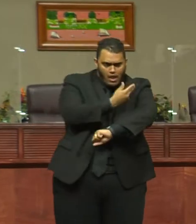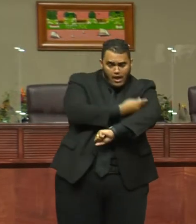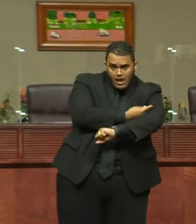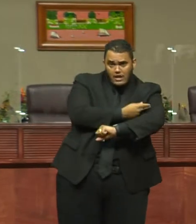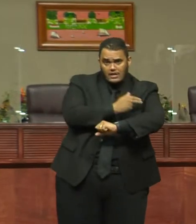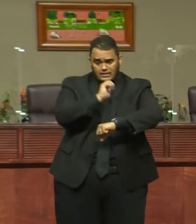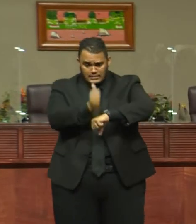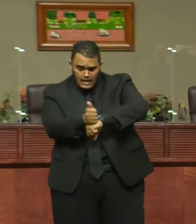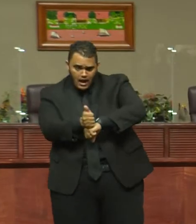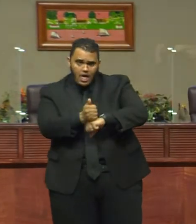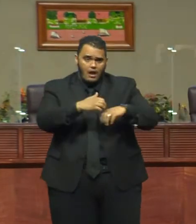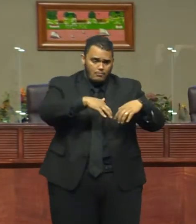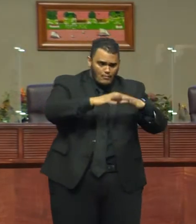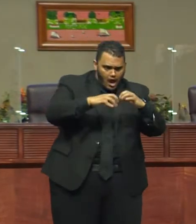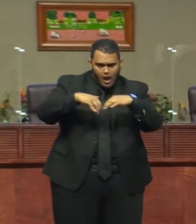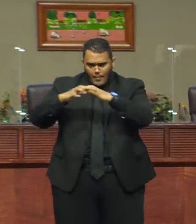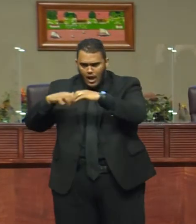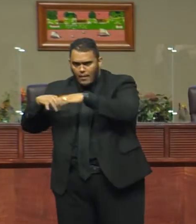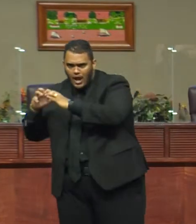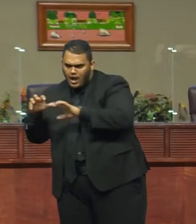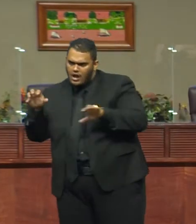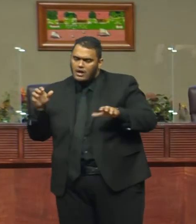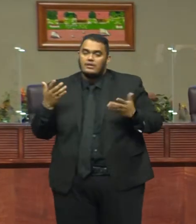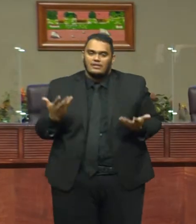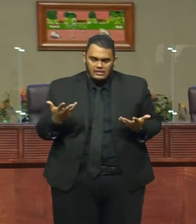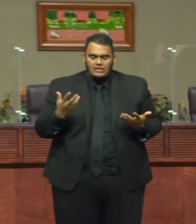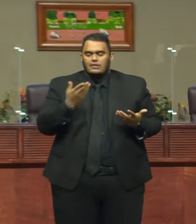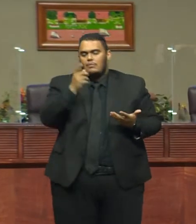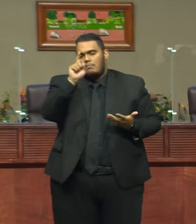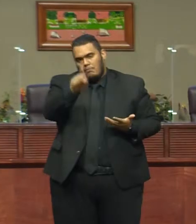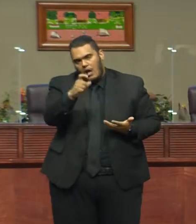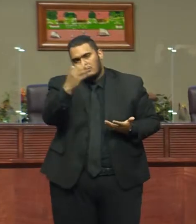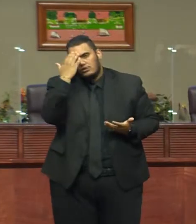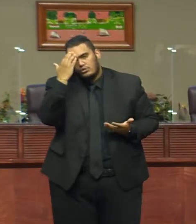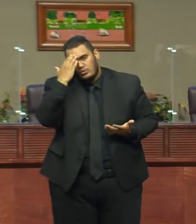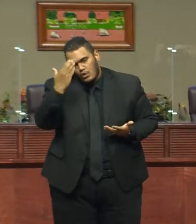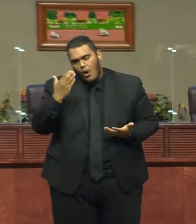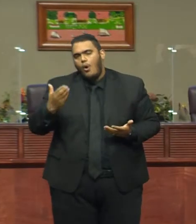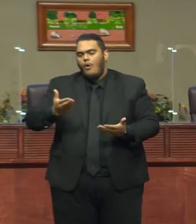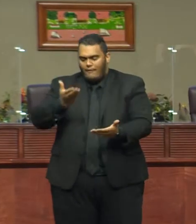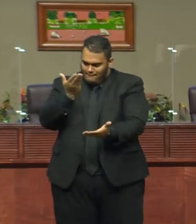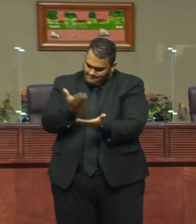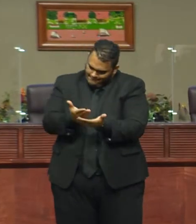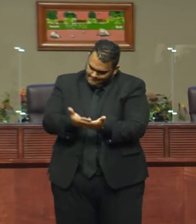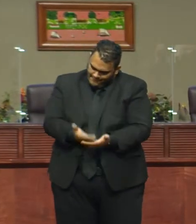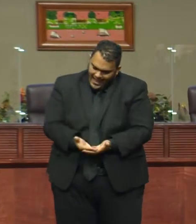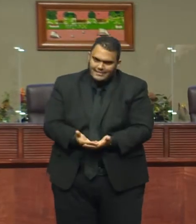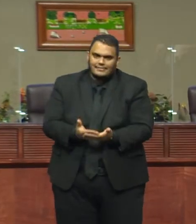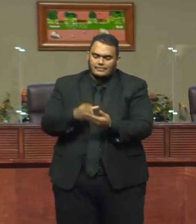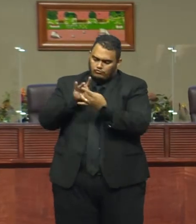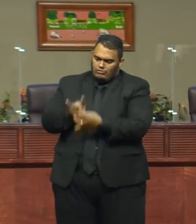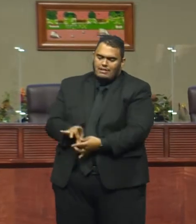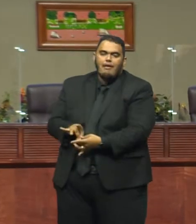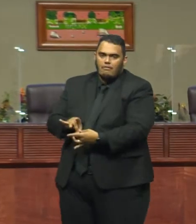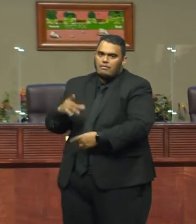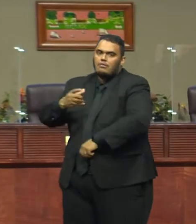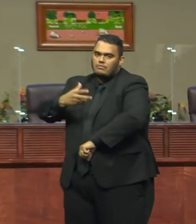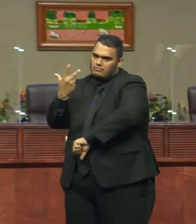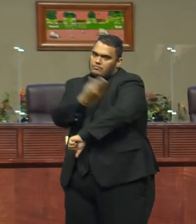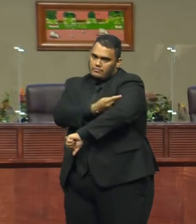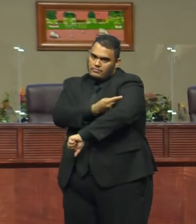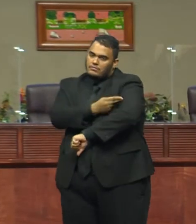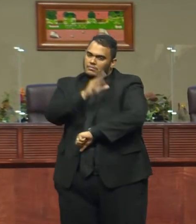know the facts about the vaccine. We must all be wary of false and potentially harmful